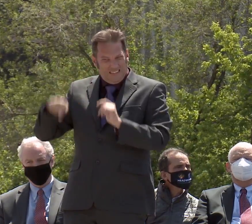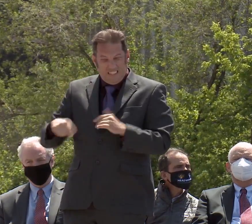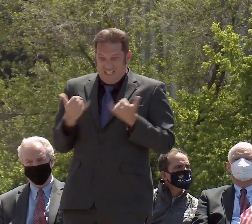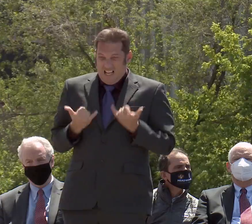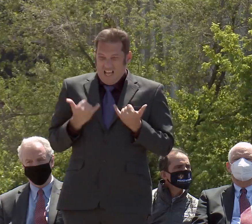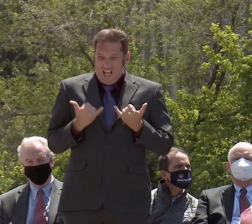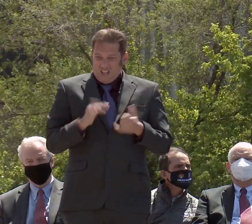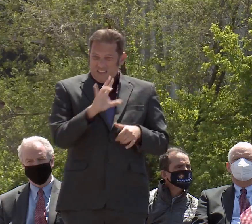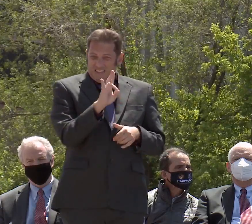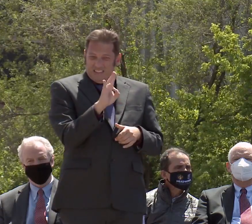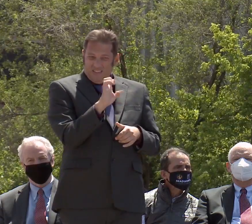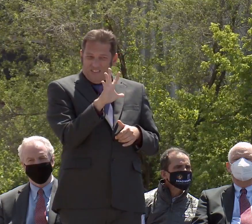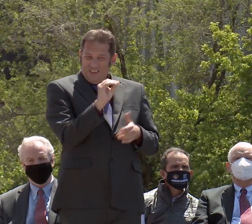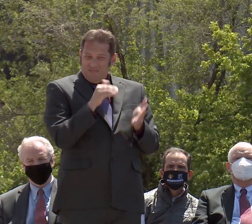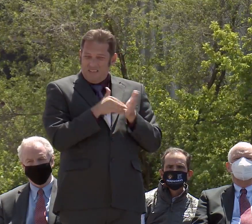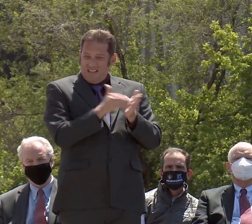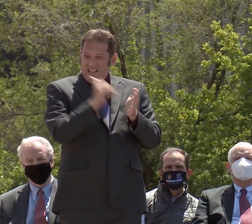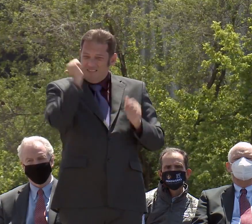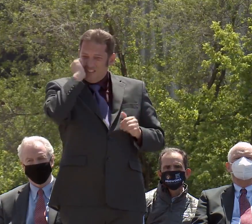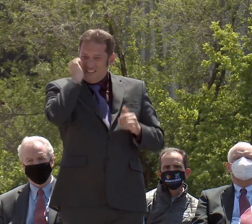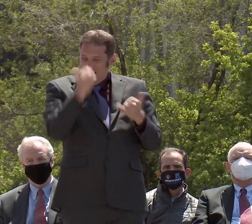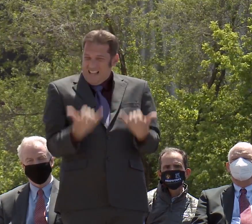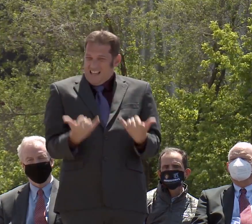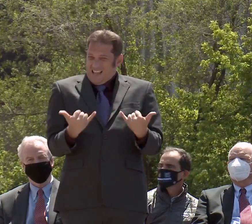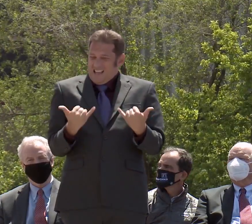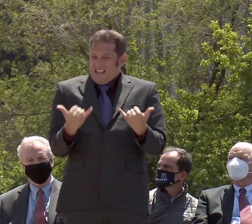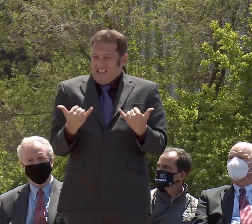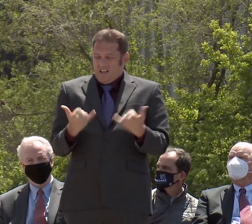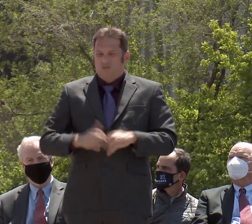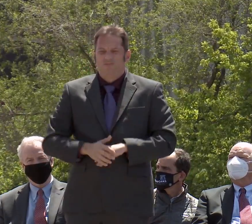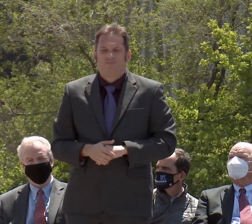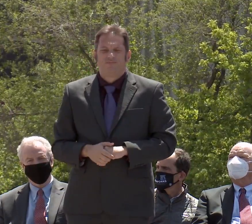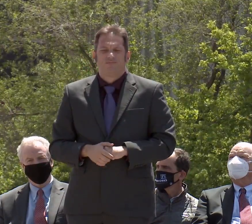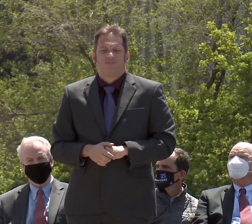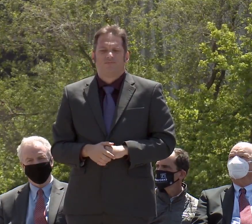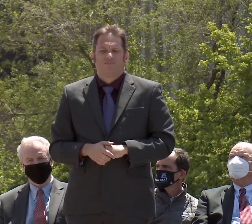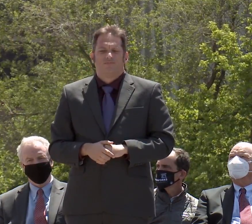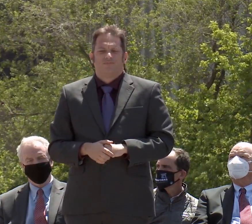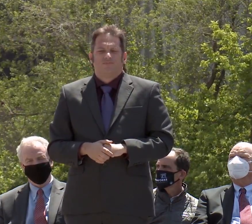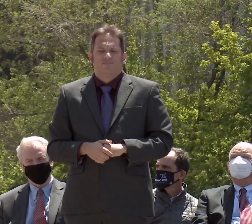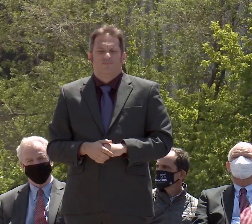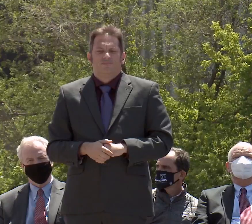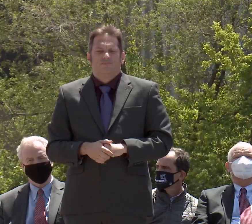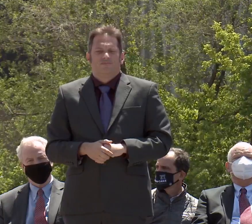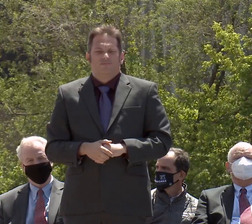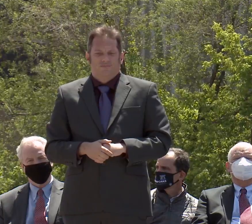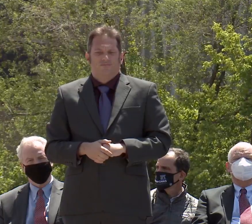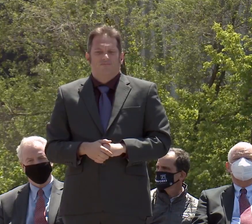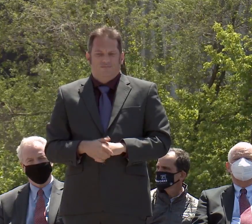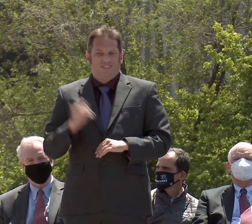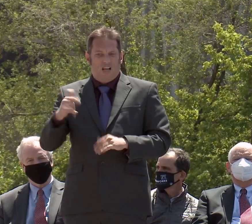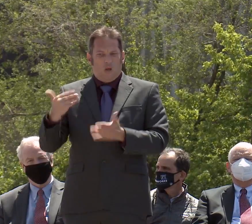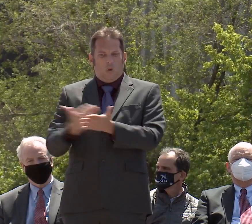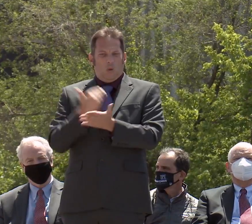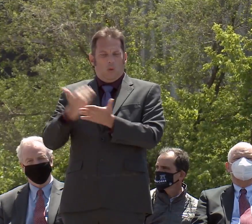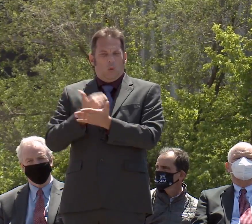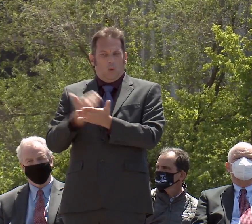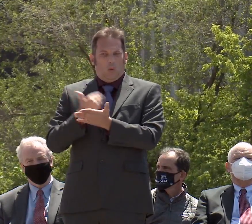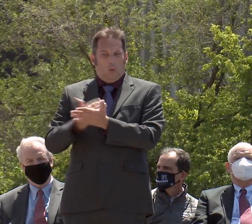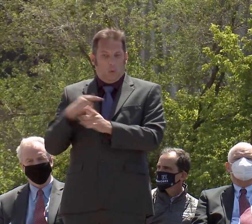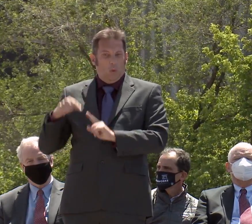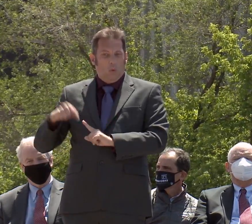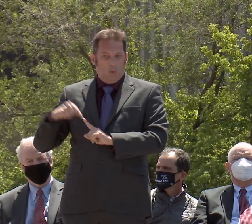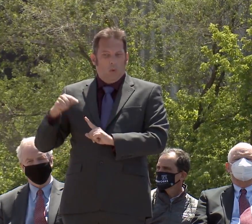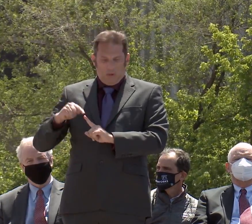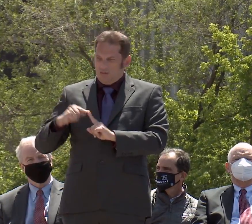gallons per day, which is a huge, huge improvement. The new Headworks is now processing 100% of Baltimore City